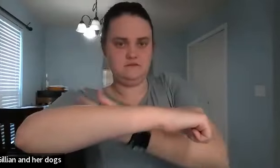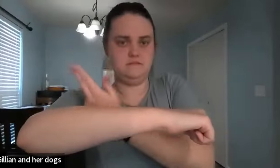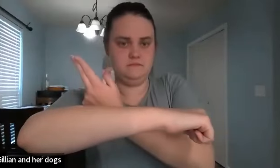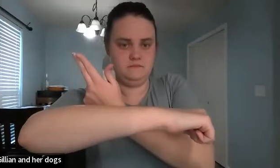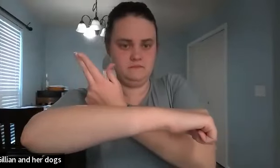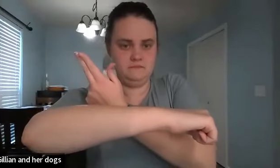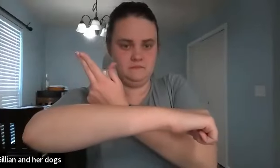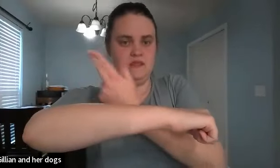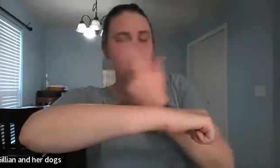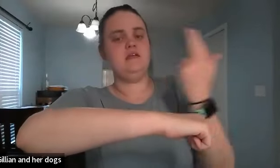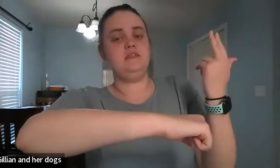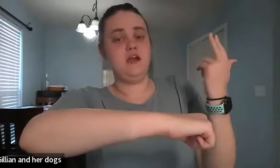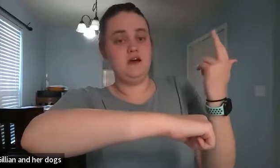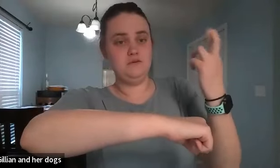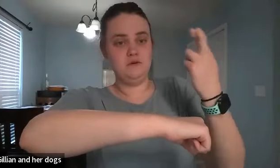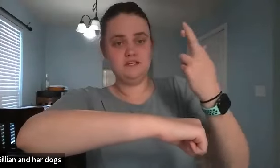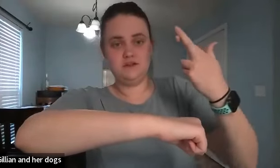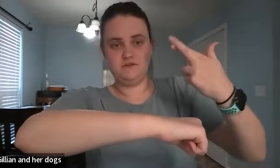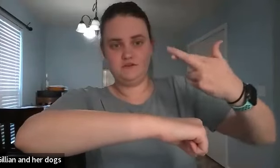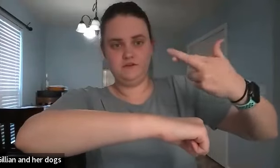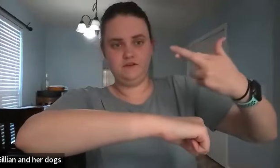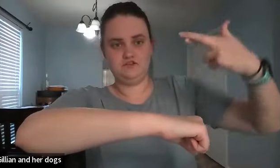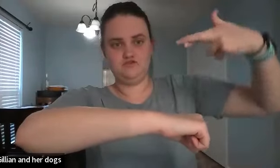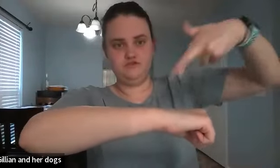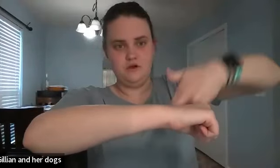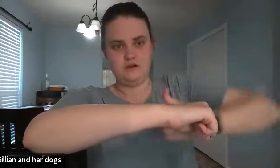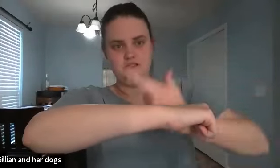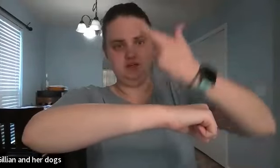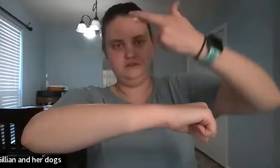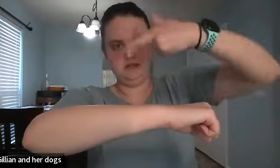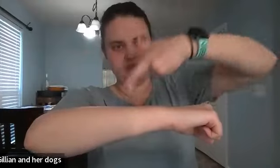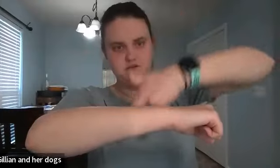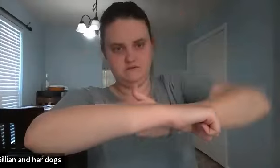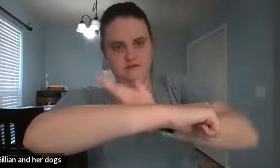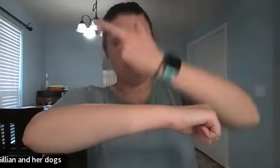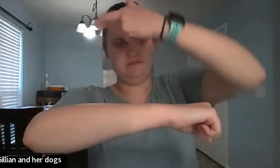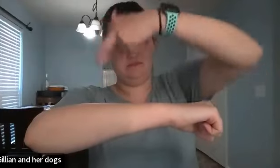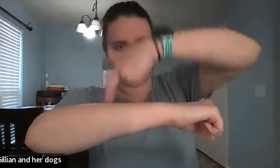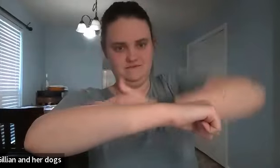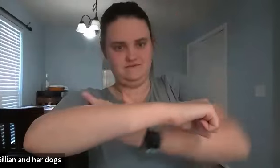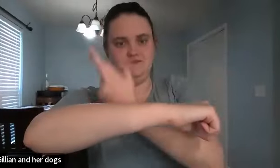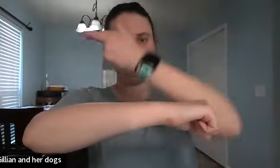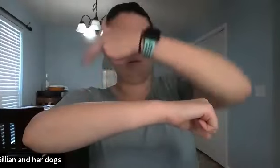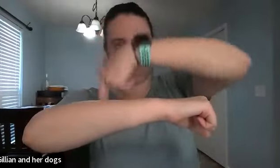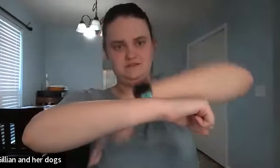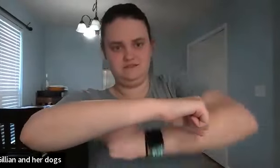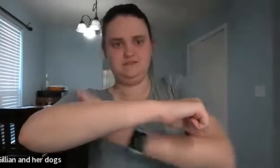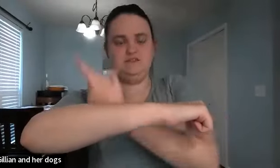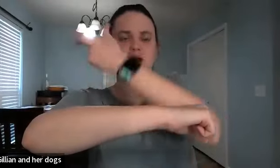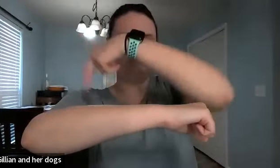Dolphin. The other one is you have your fingers crossed and you do it. Dolphin. Dolphin. So it's bouncing that